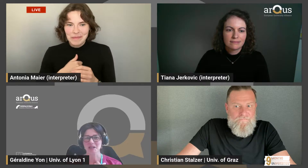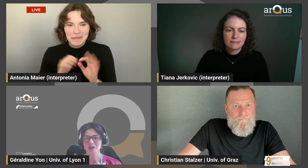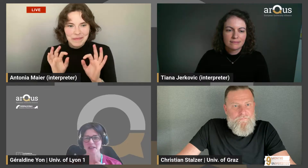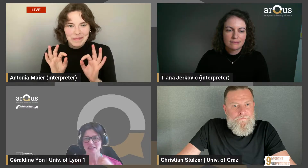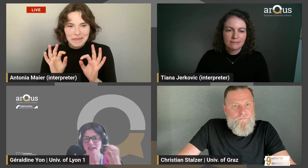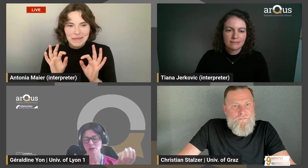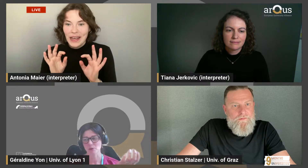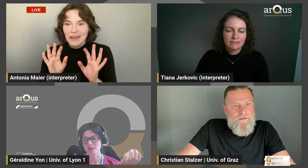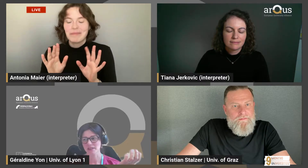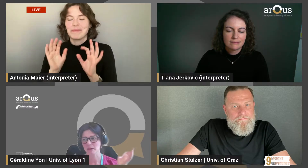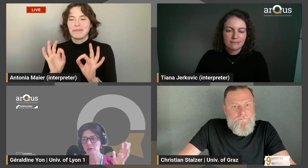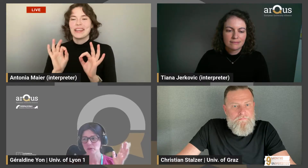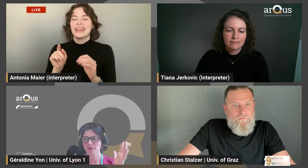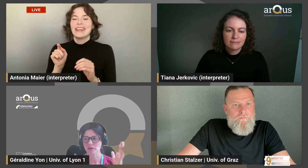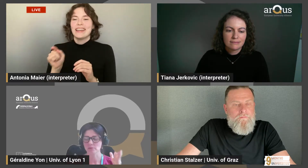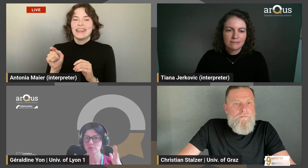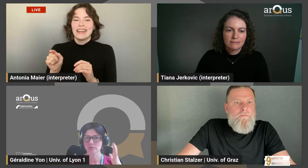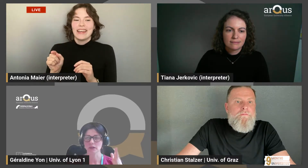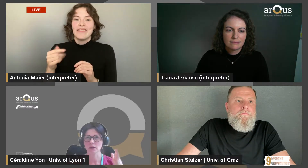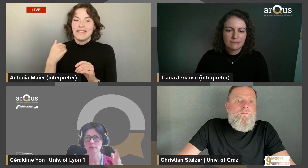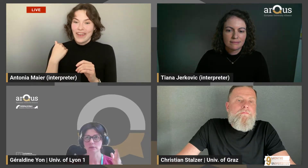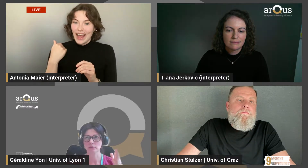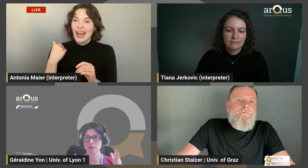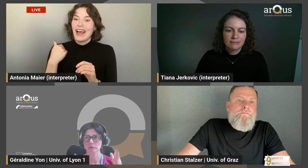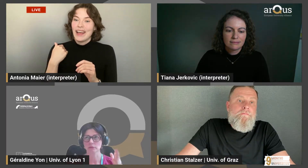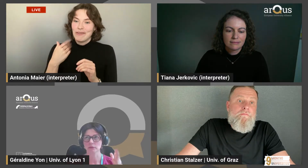Because yes, as I was saying, maybe we have some